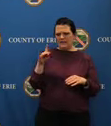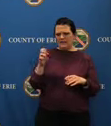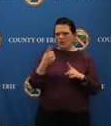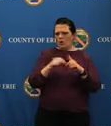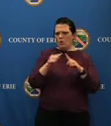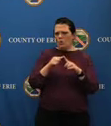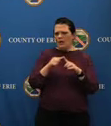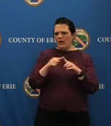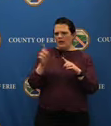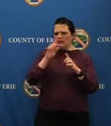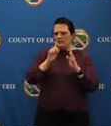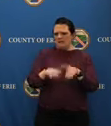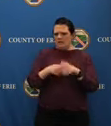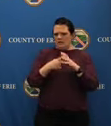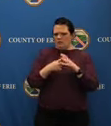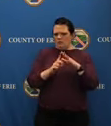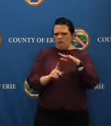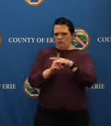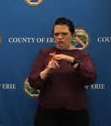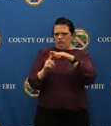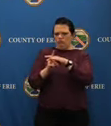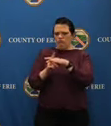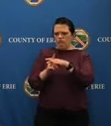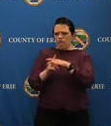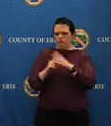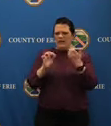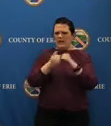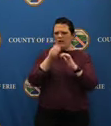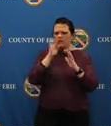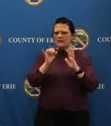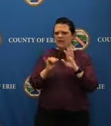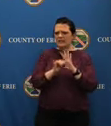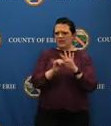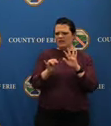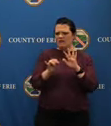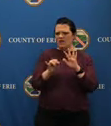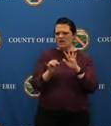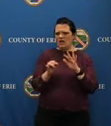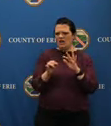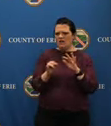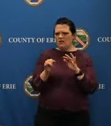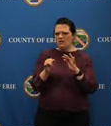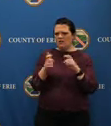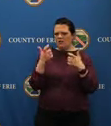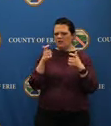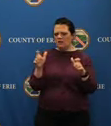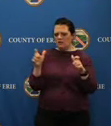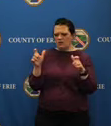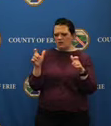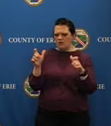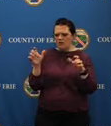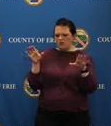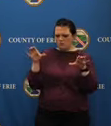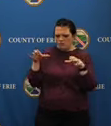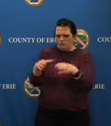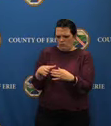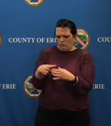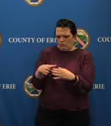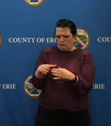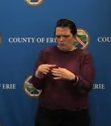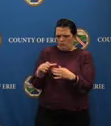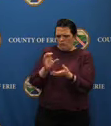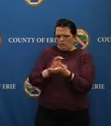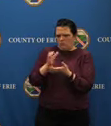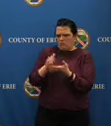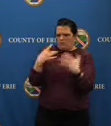cases start emerging, and how was it identified that there was a large concentration of healthcare workers there that